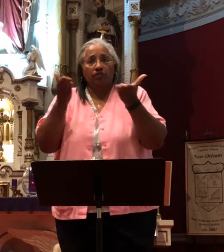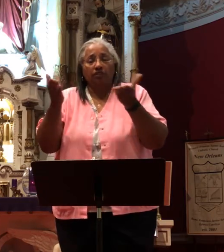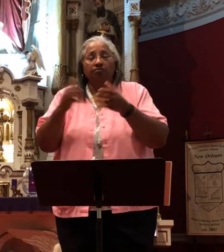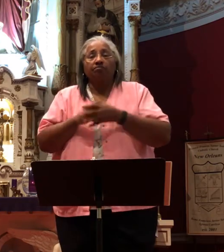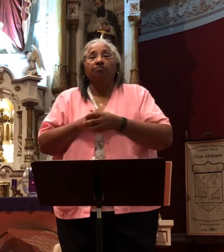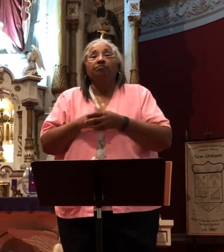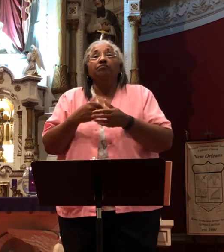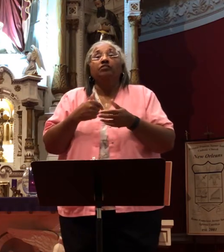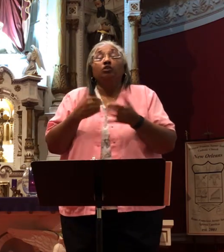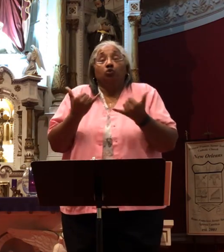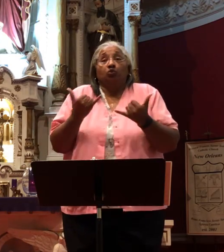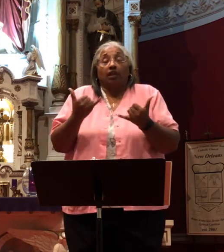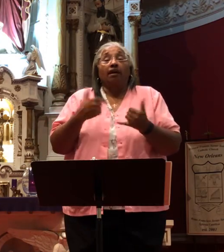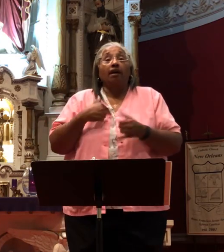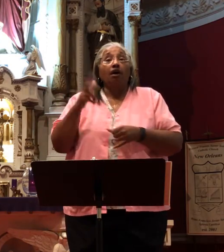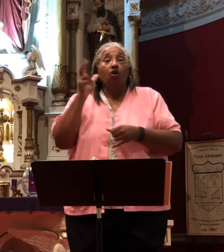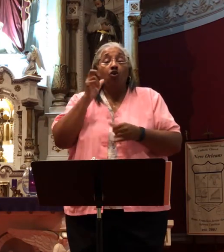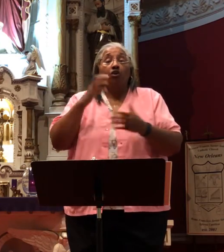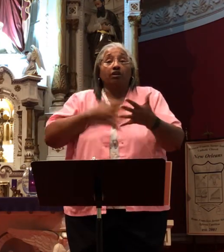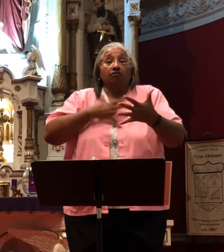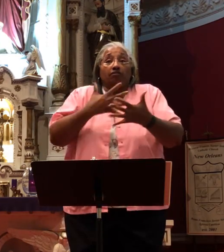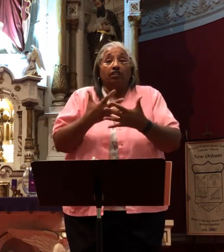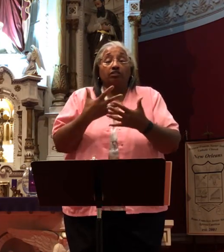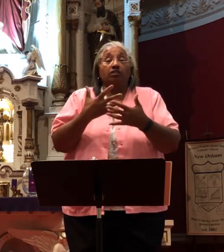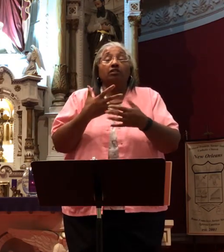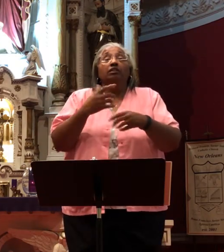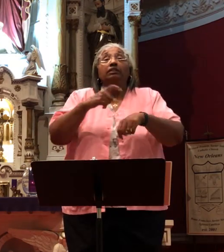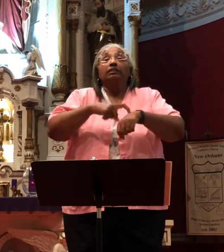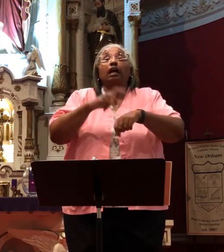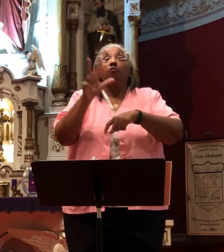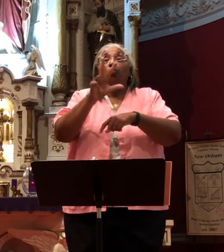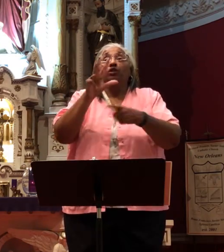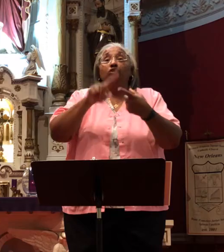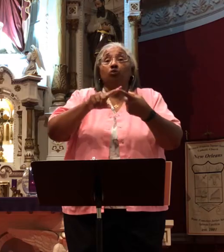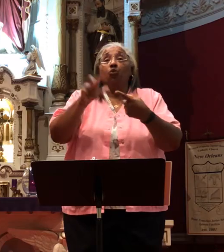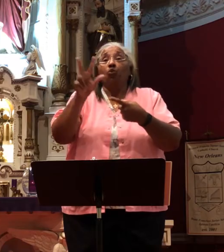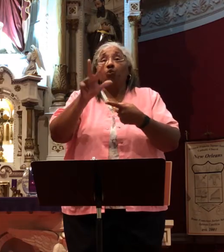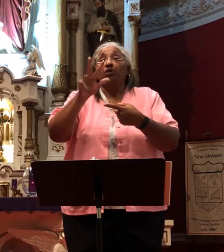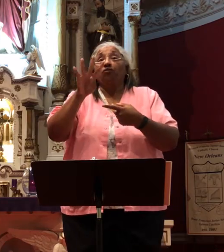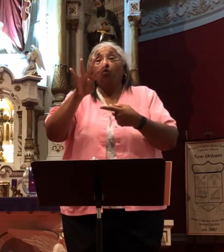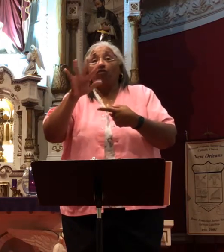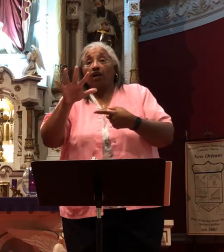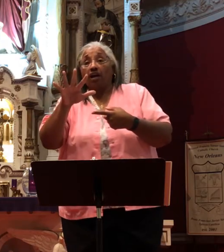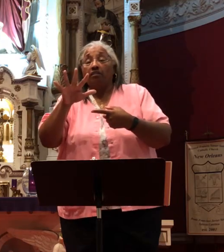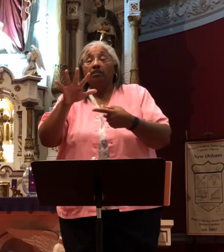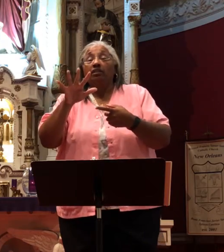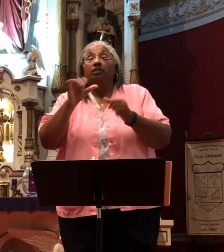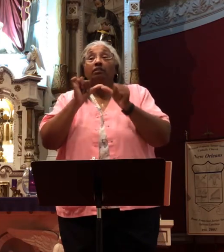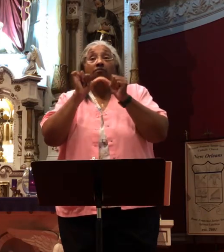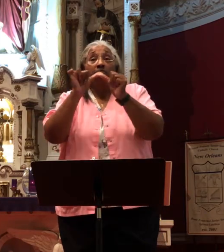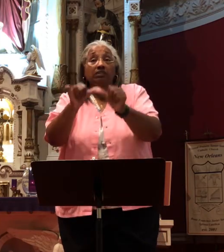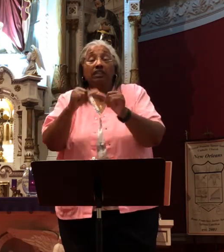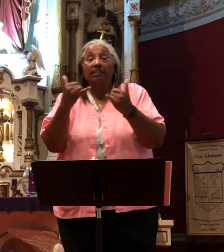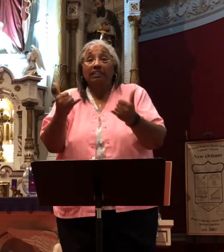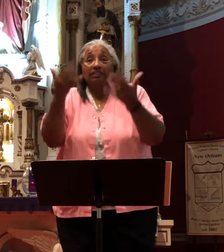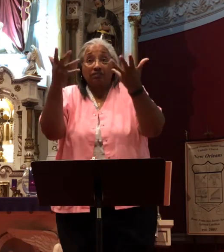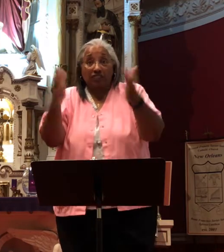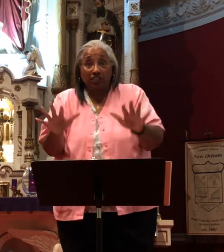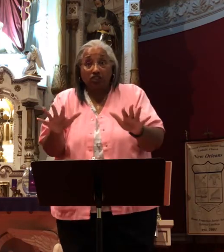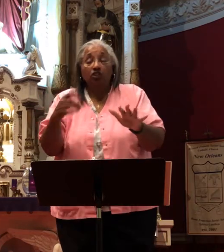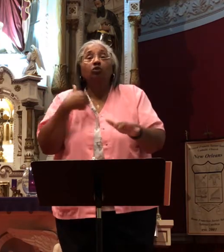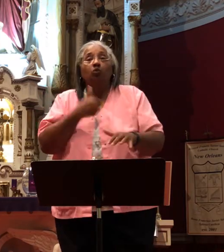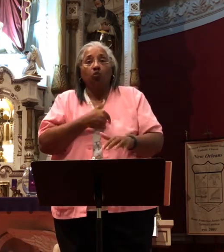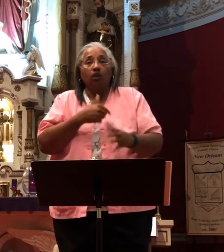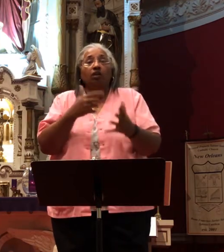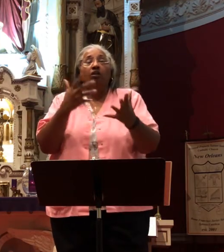heard confessions today from 3 to 3:45, and as long as this crisis goes on, we intend to keep